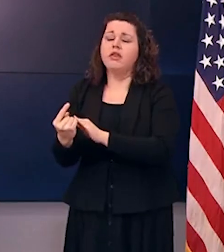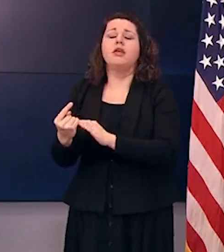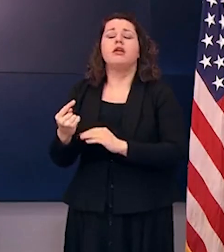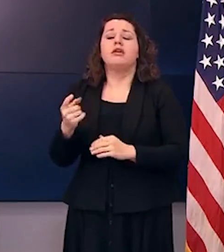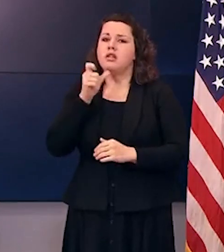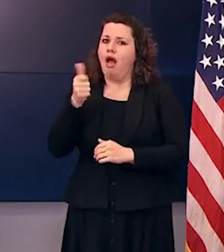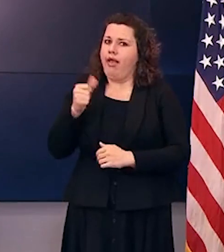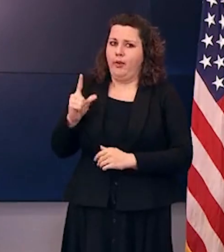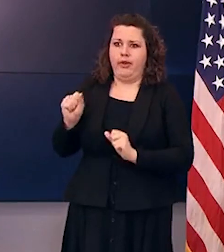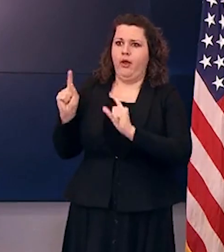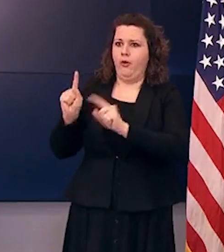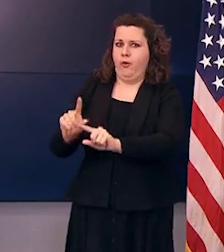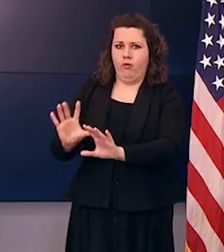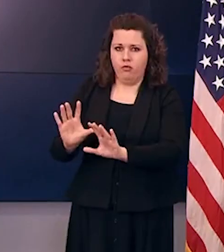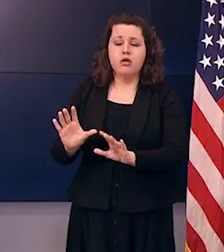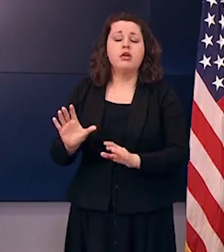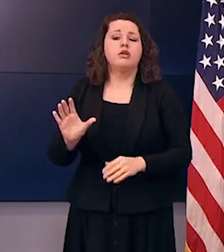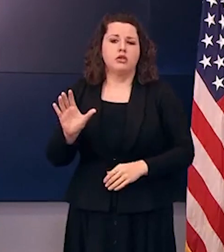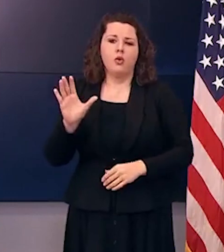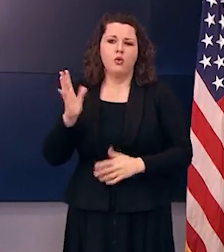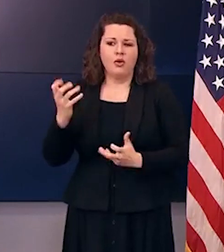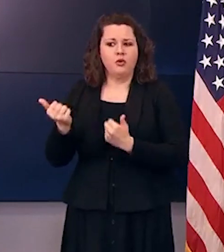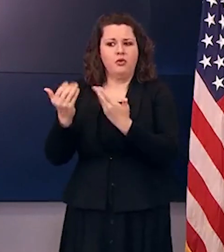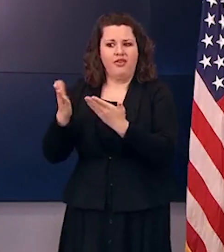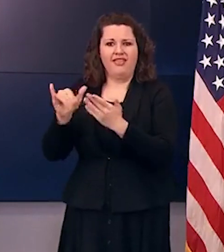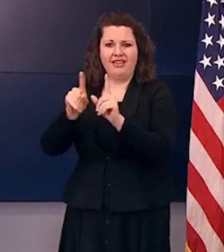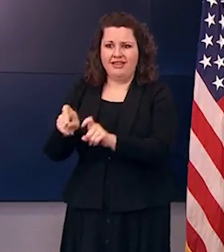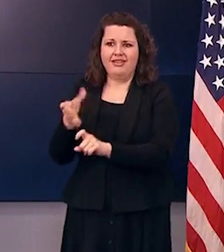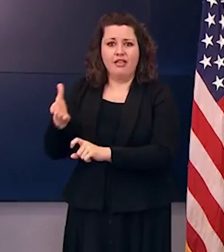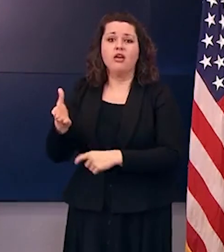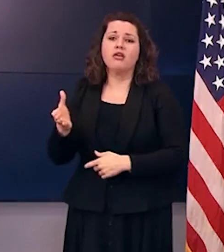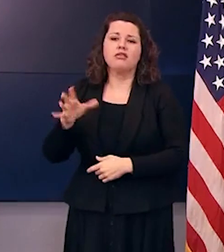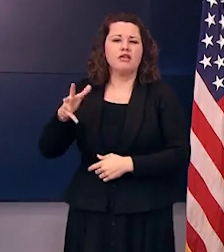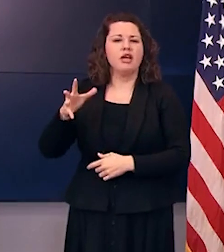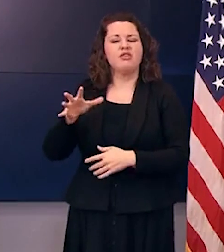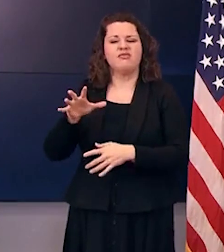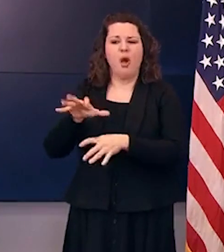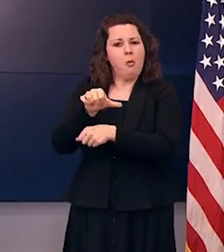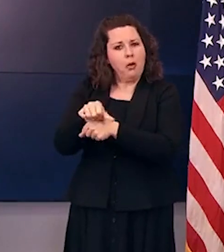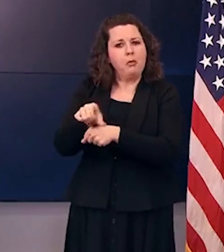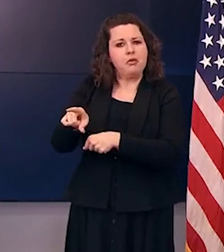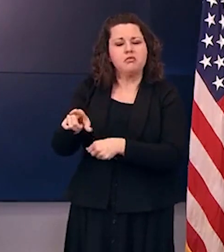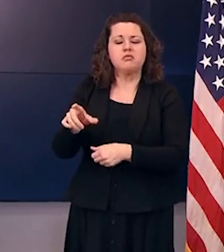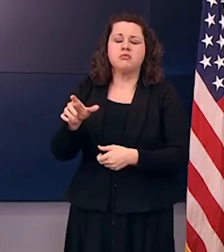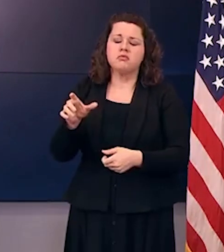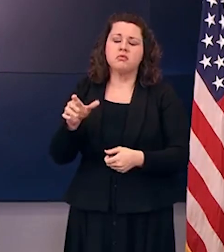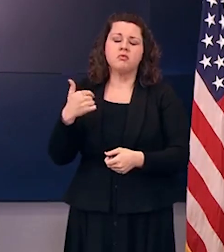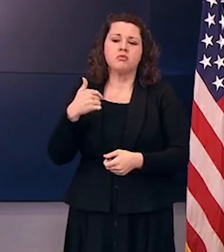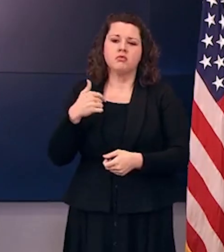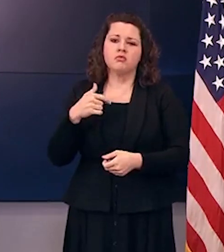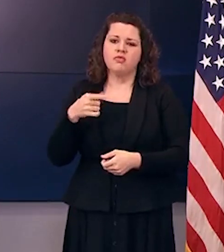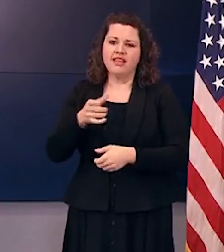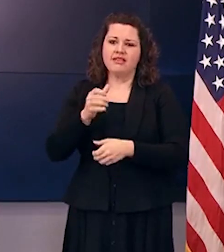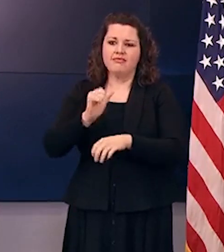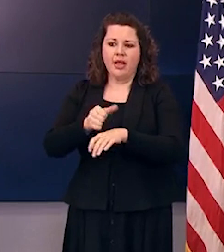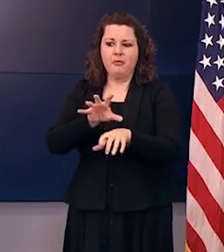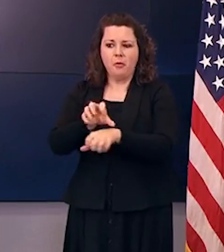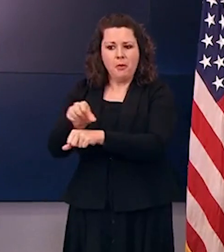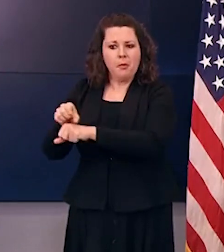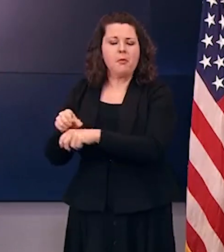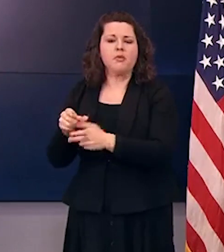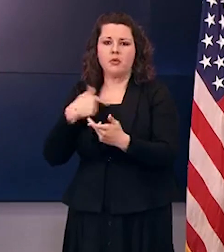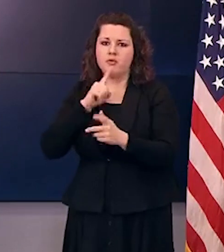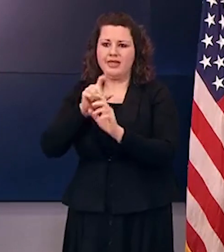reach out and provide this type of testing. They're doing it through somewhat of an appointment basis, so we've been very systematic on how